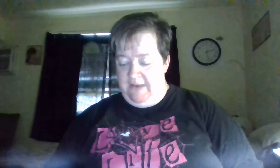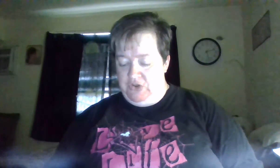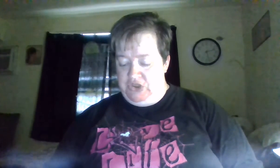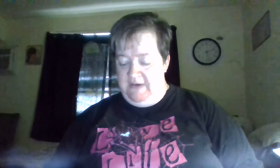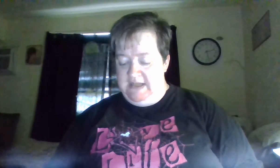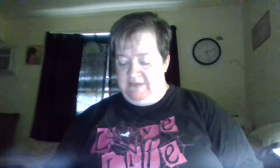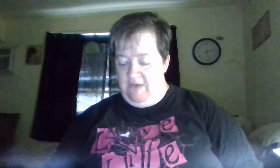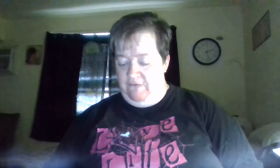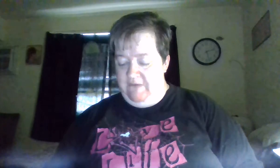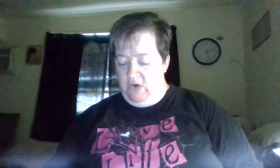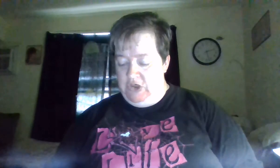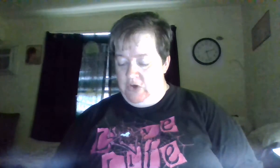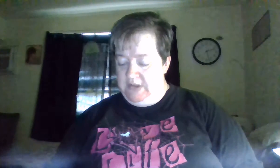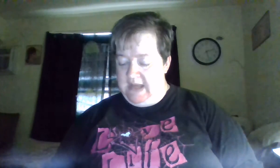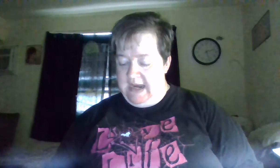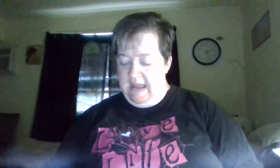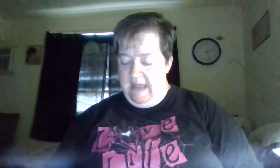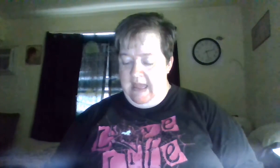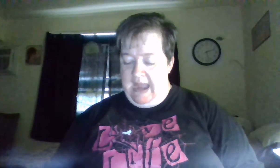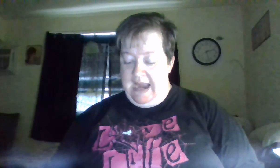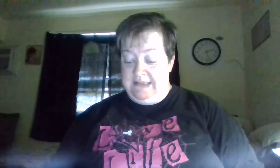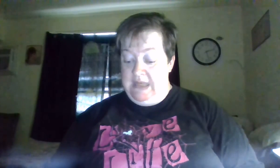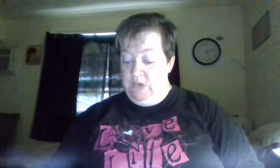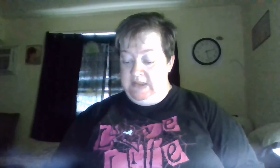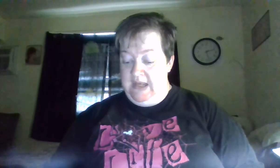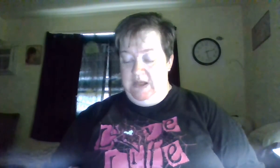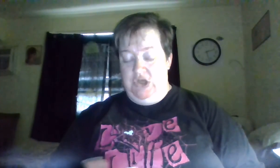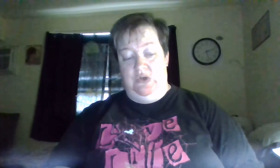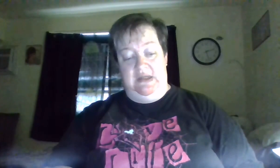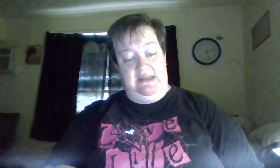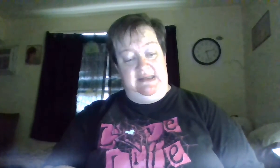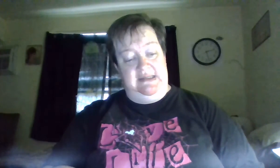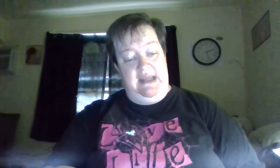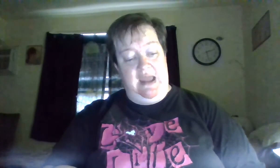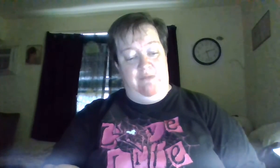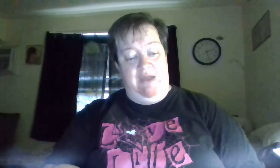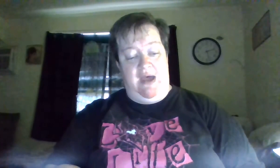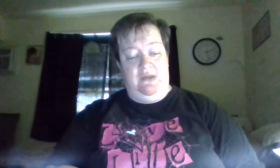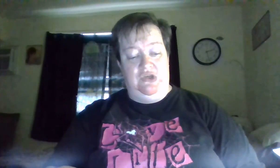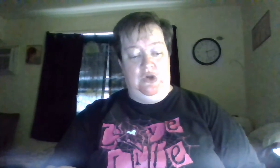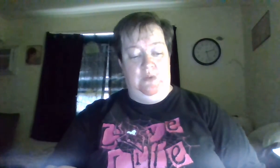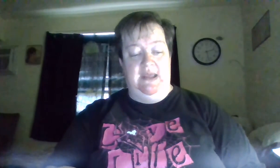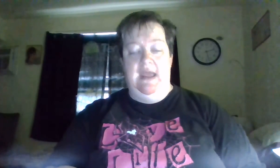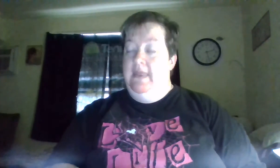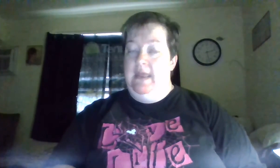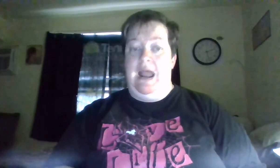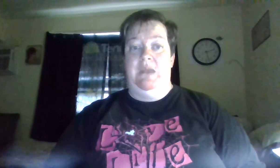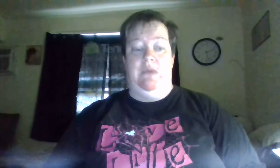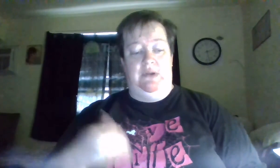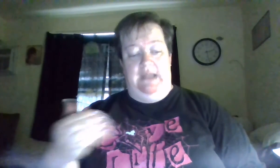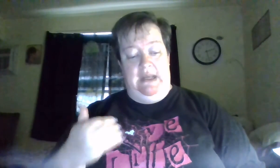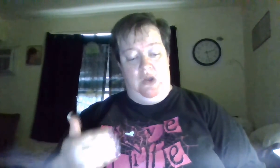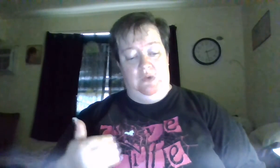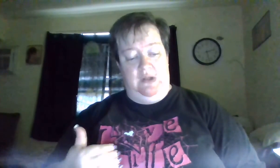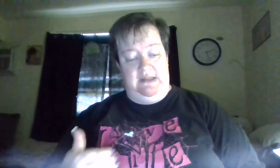your servant has found favor in your sight, I ask that you send me to Judah, to the city of my father's tombs, that I may rebuild it." And he goes on to say,